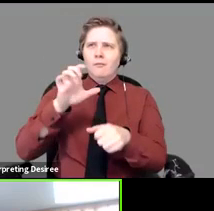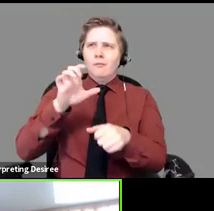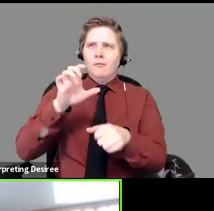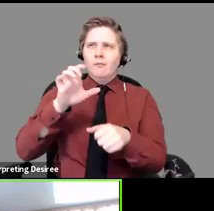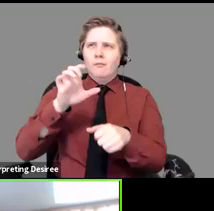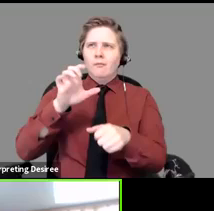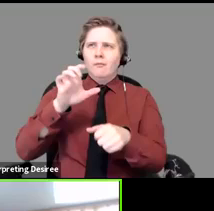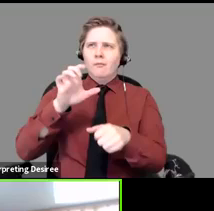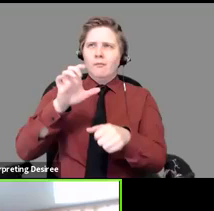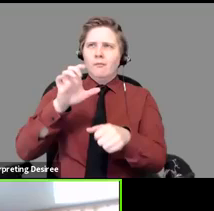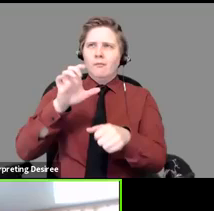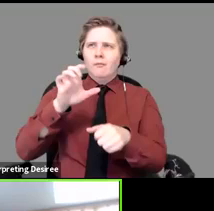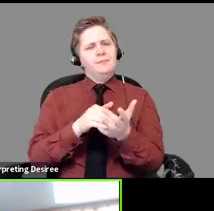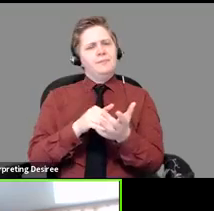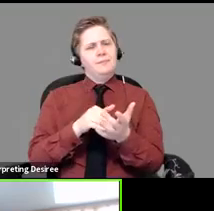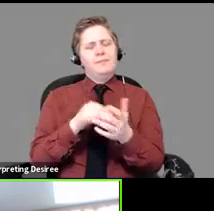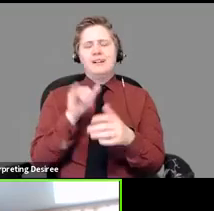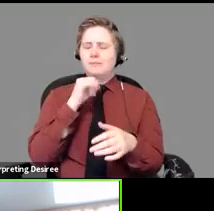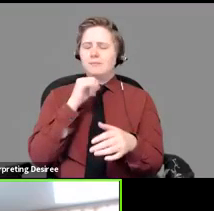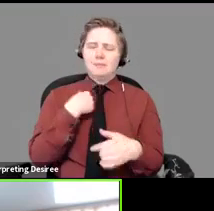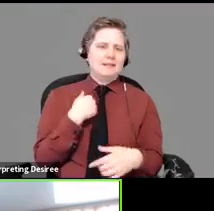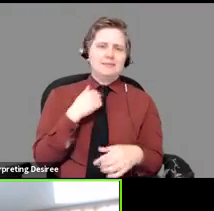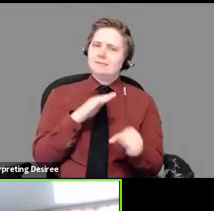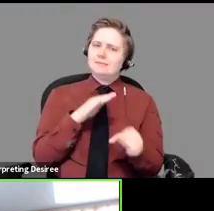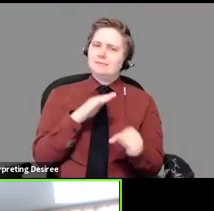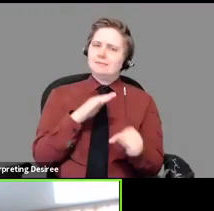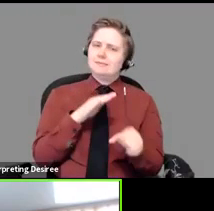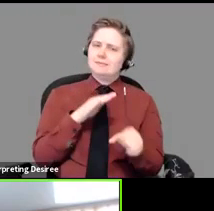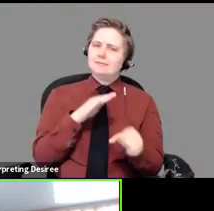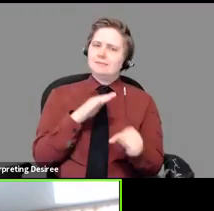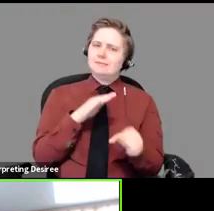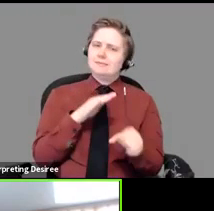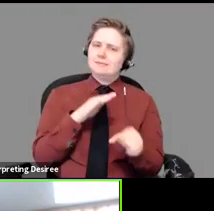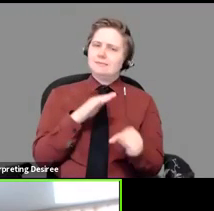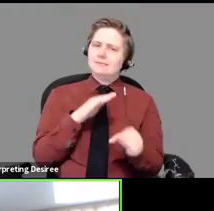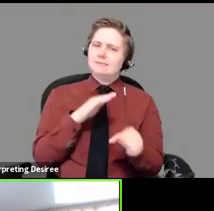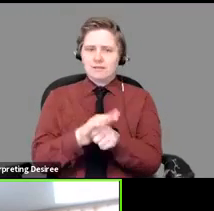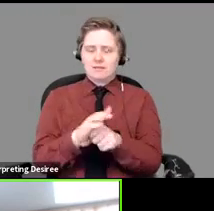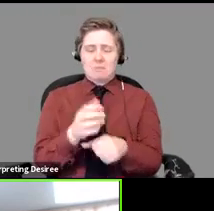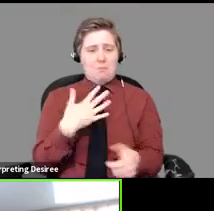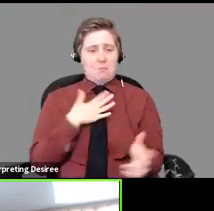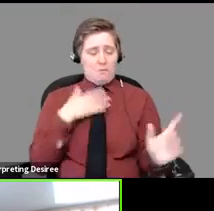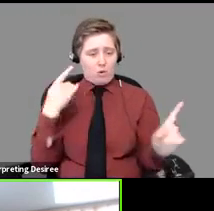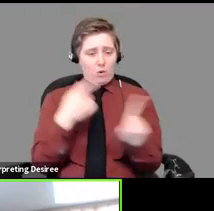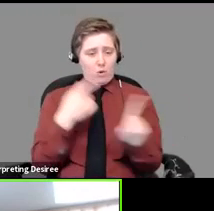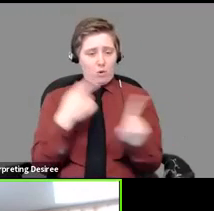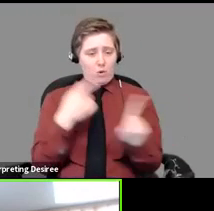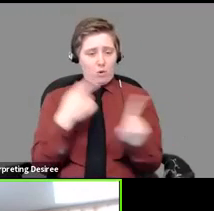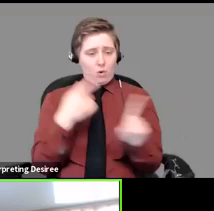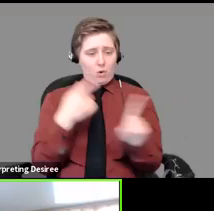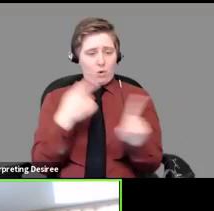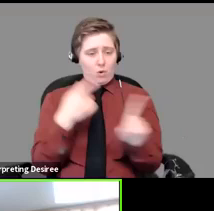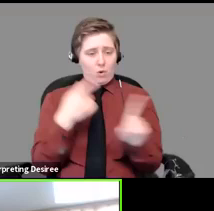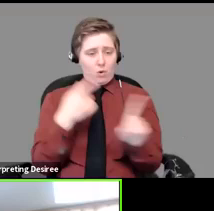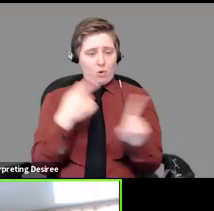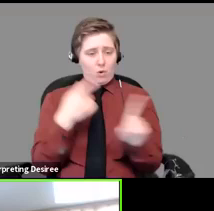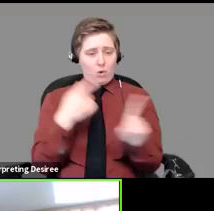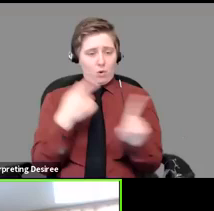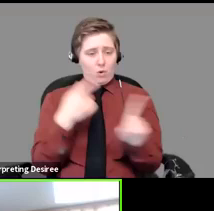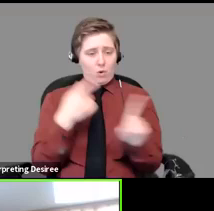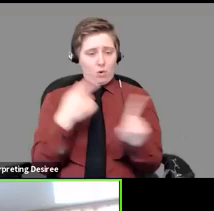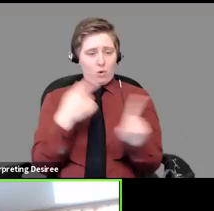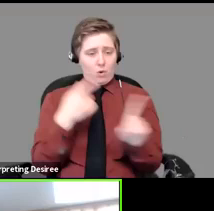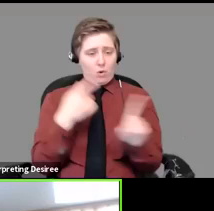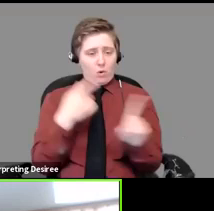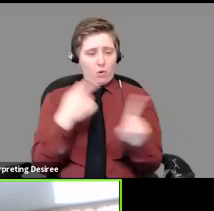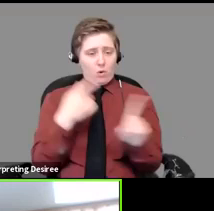is not enough. My goal, and talking with Dr. Dake and University of Toledo, our goal is to have a combination of over